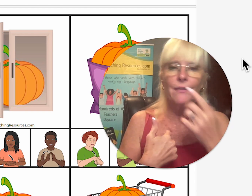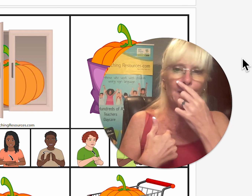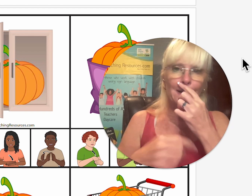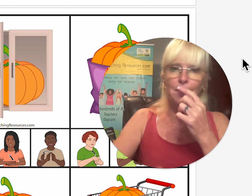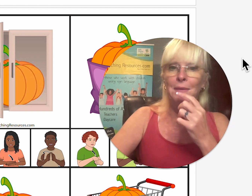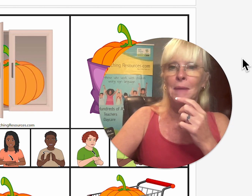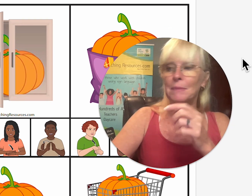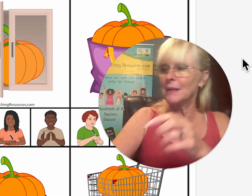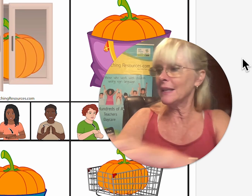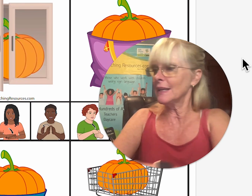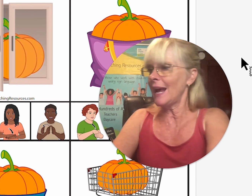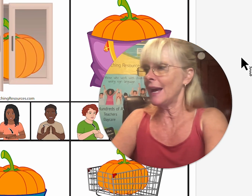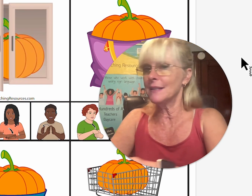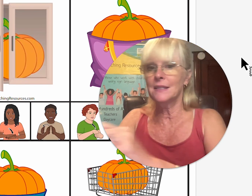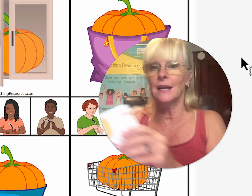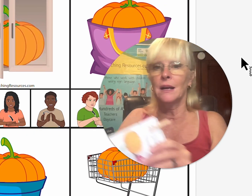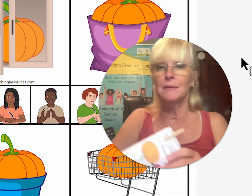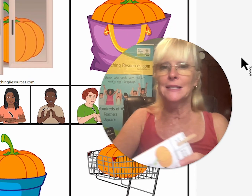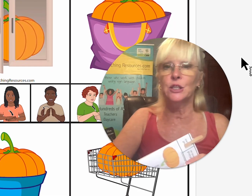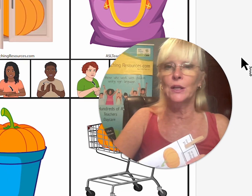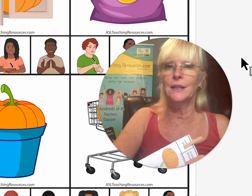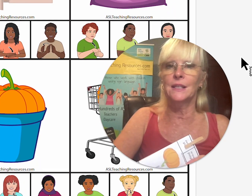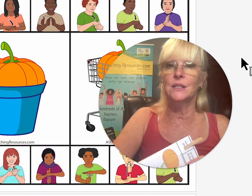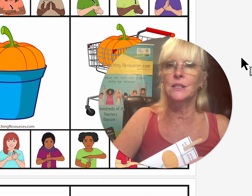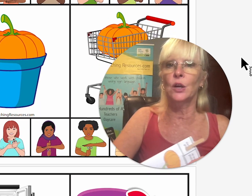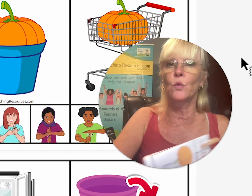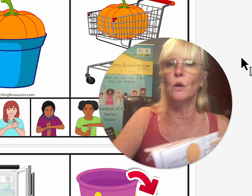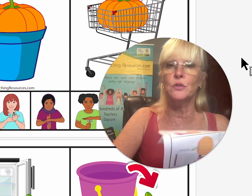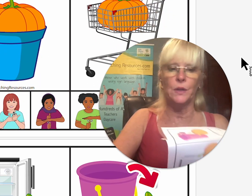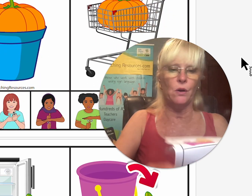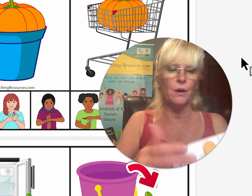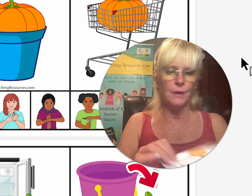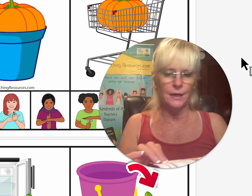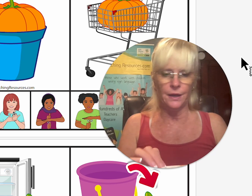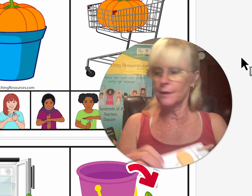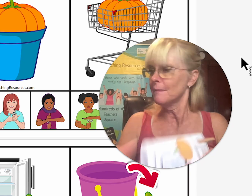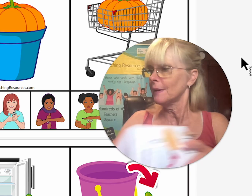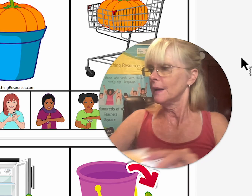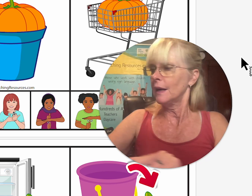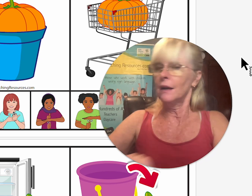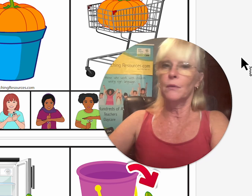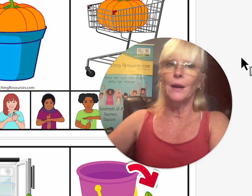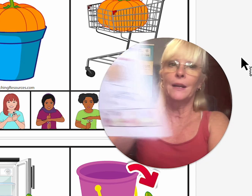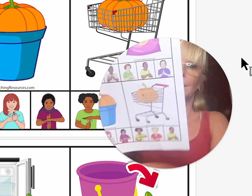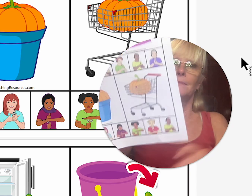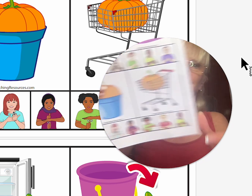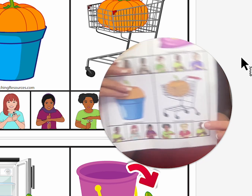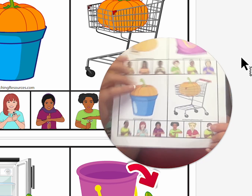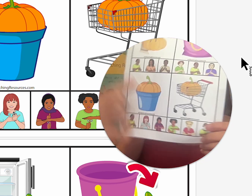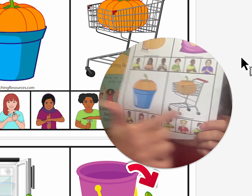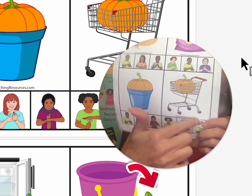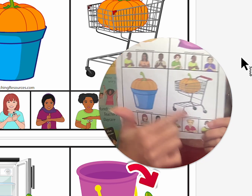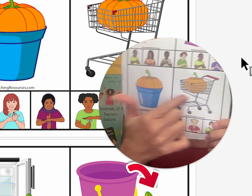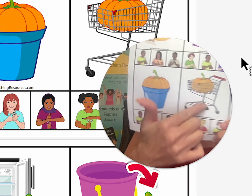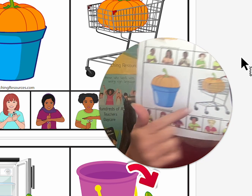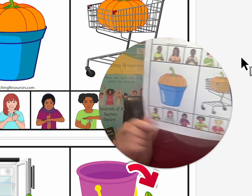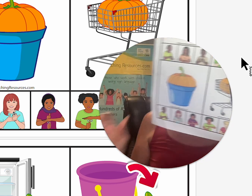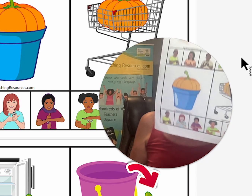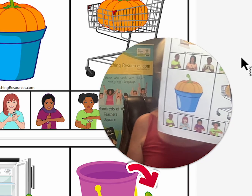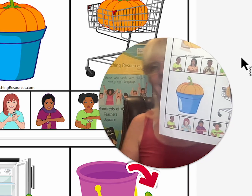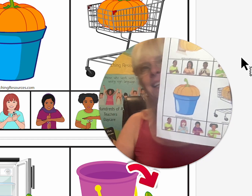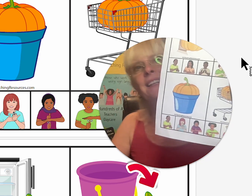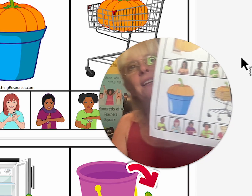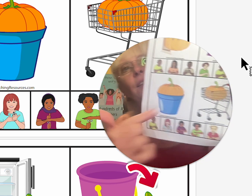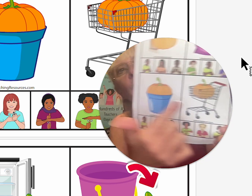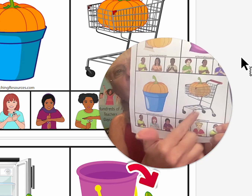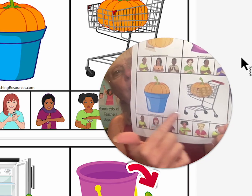can have, maybe the kid has, let's look at this grocery cart right here. Right here. And so the pumpkin